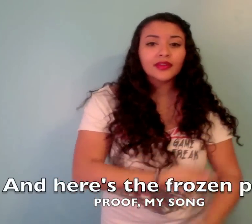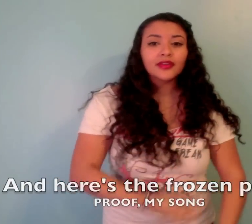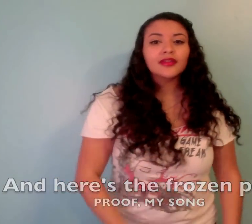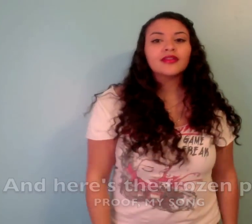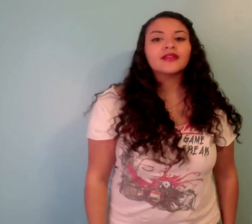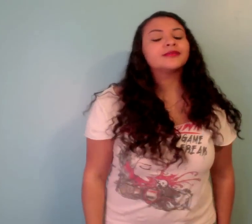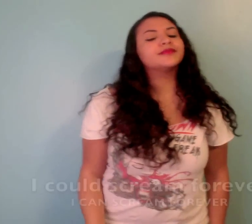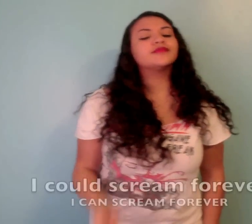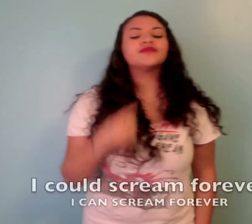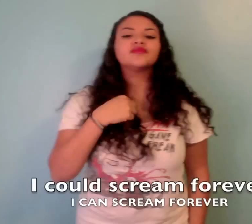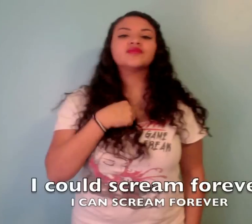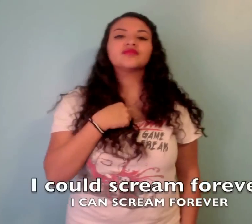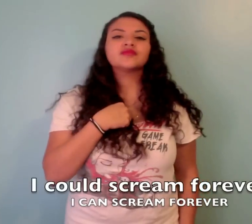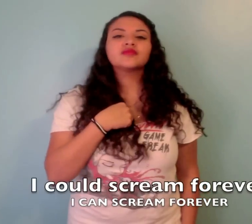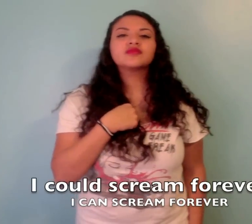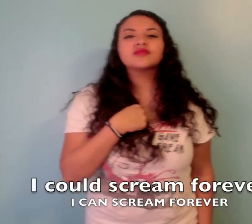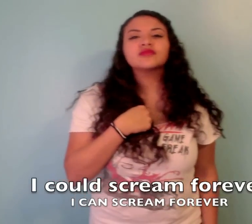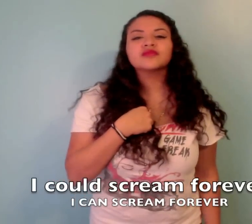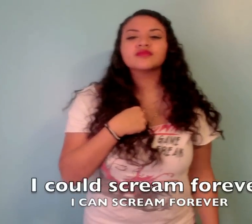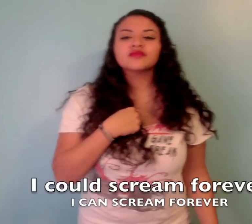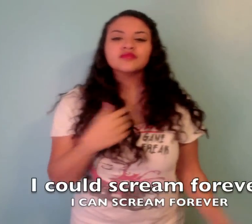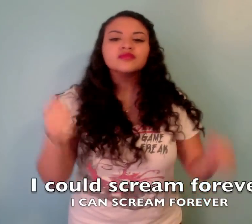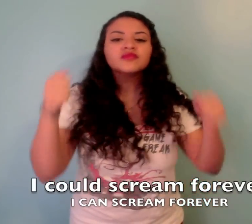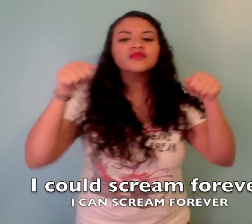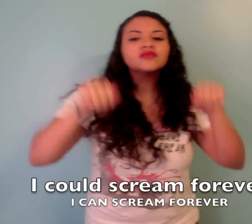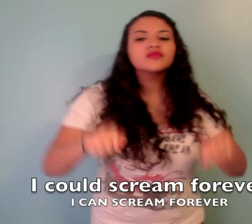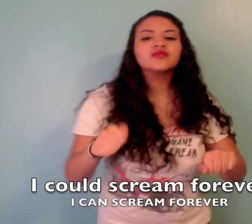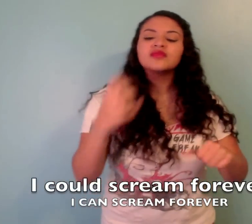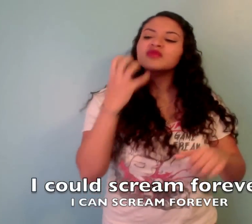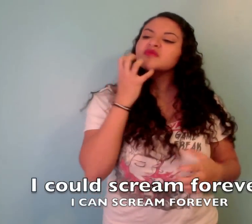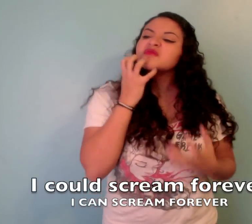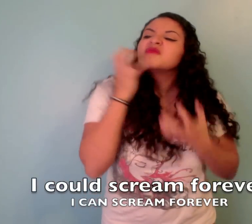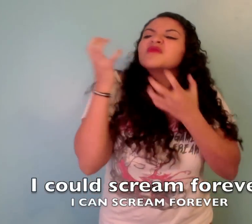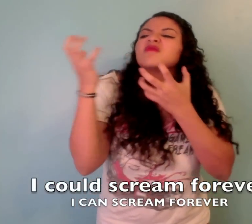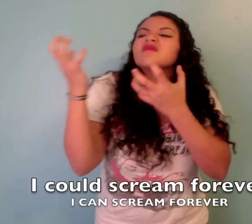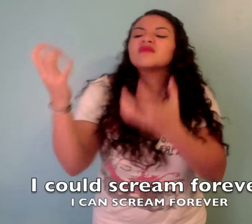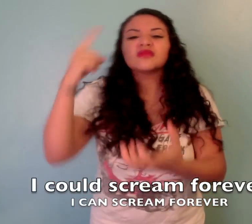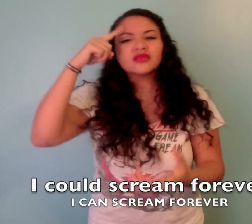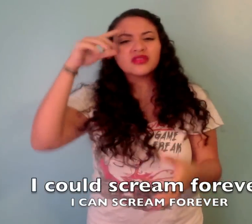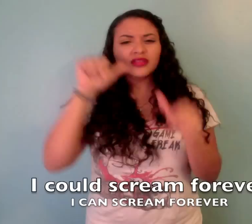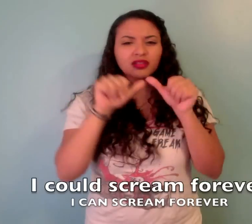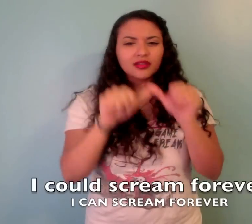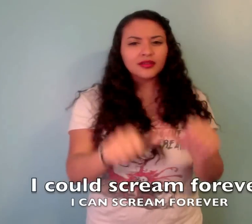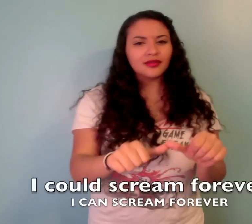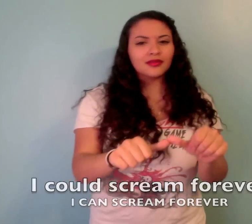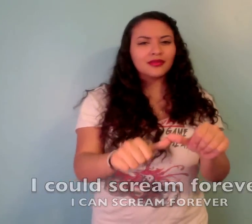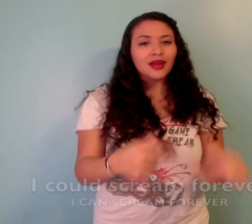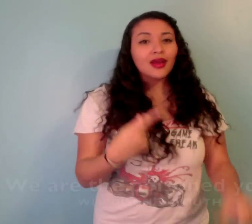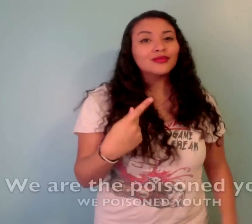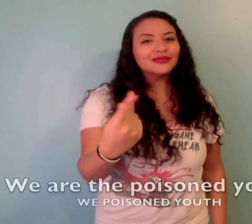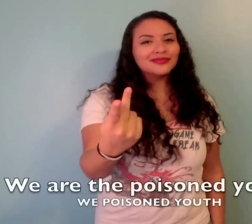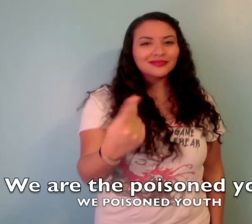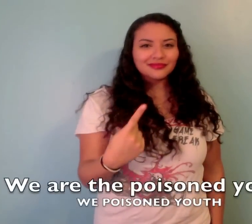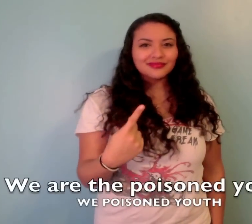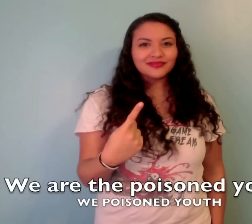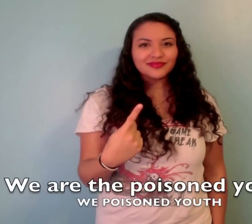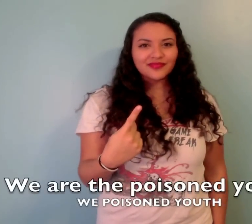I could scream forever We are